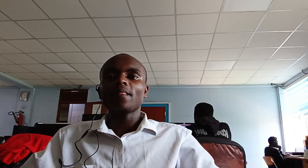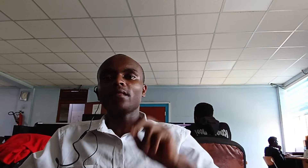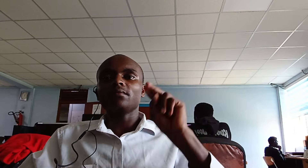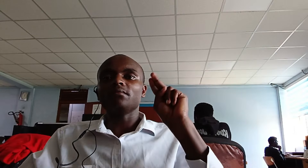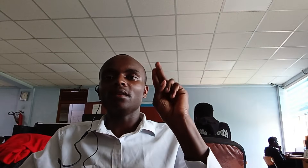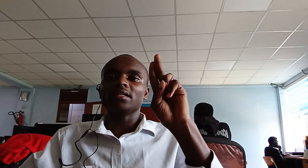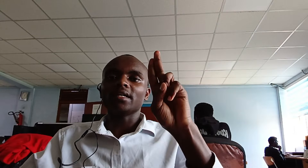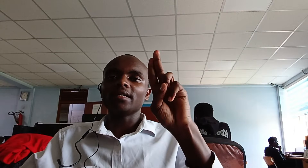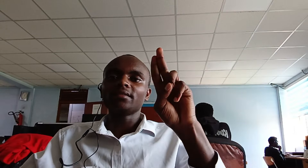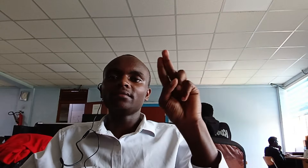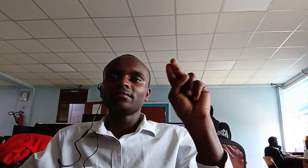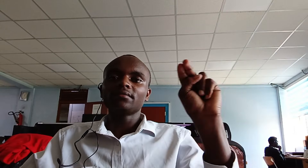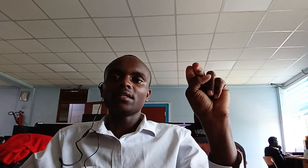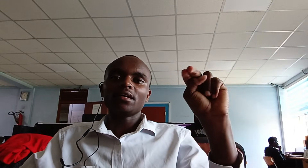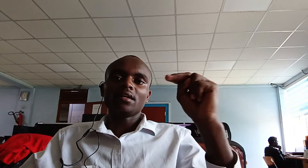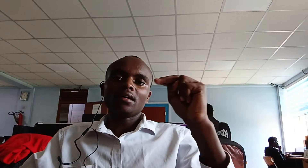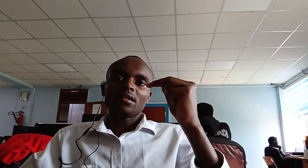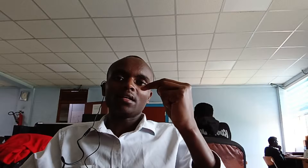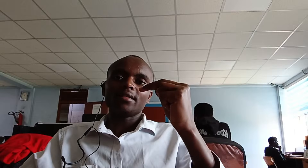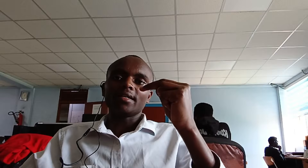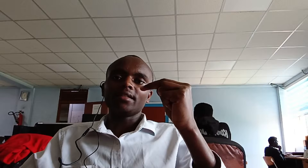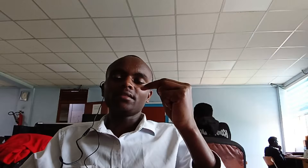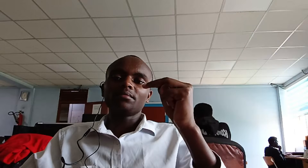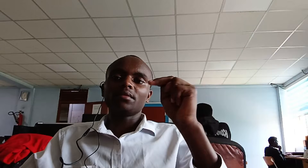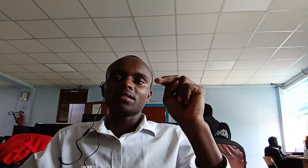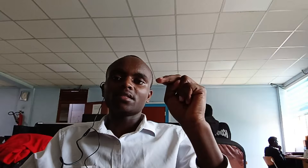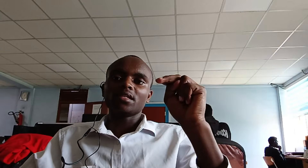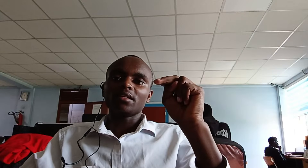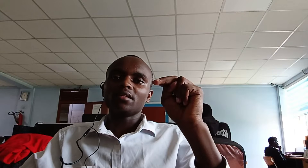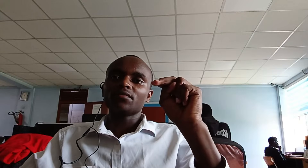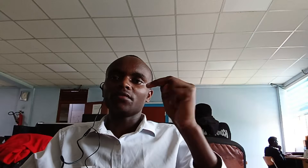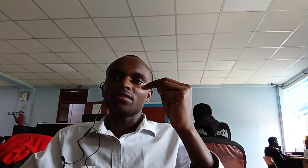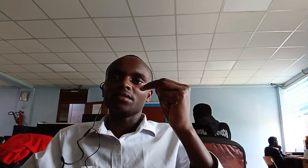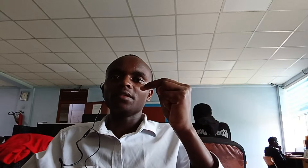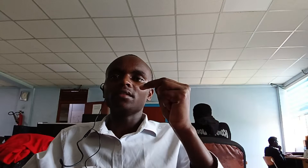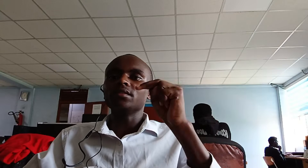be letter N, places like this for visibility.